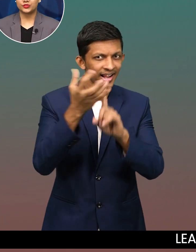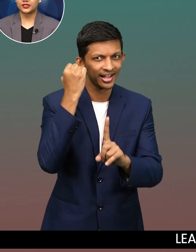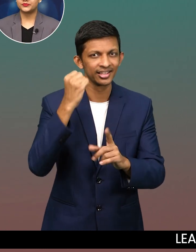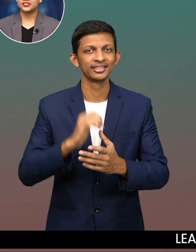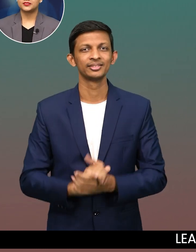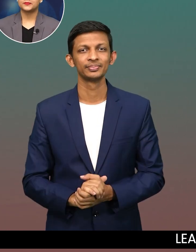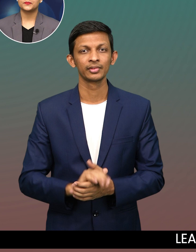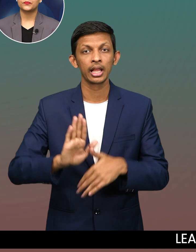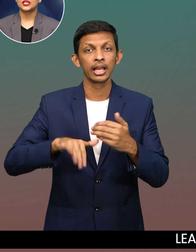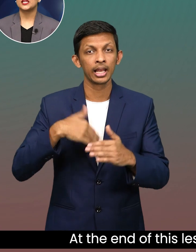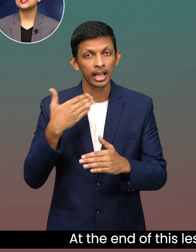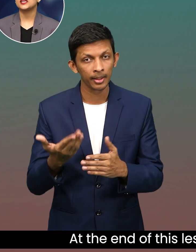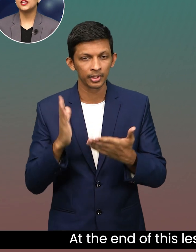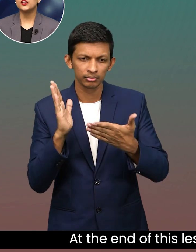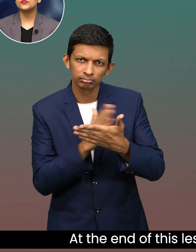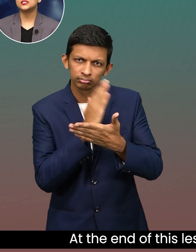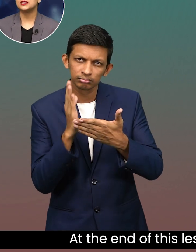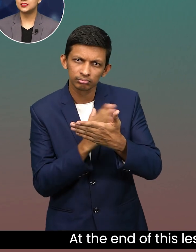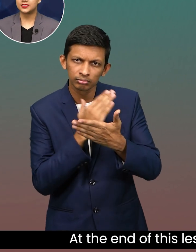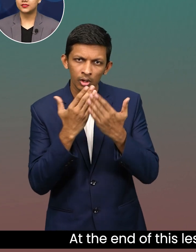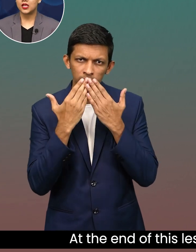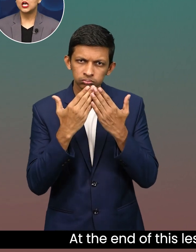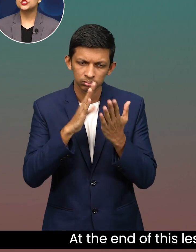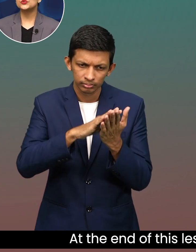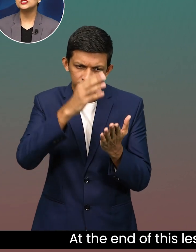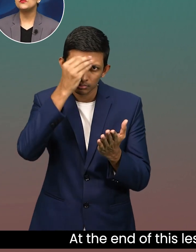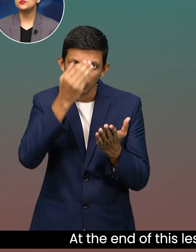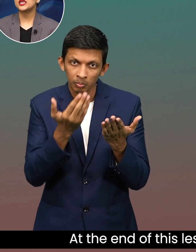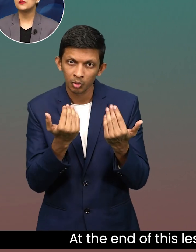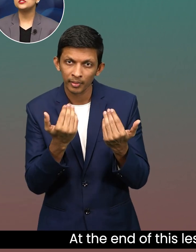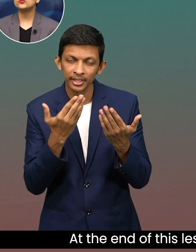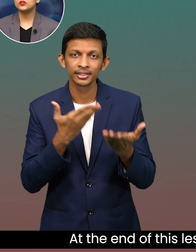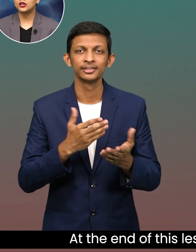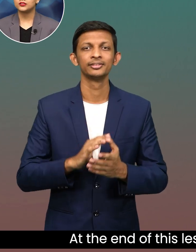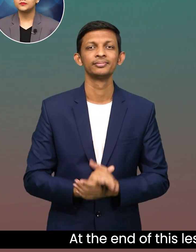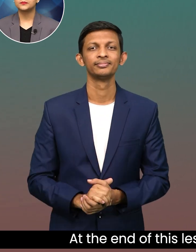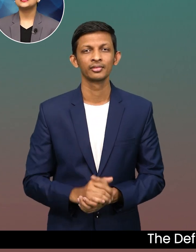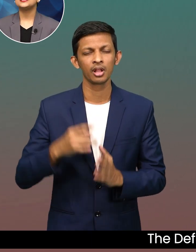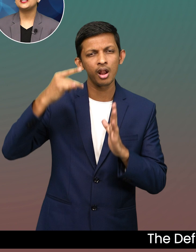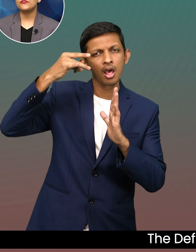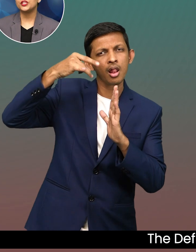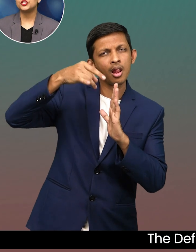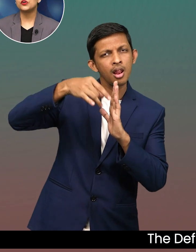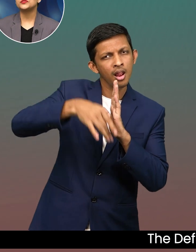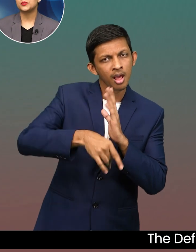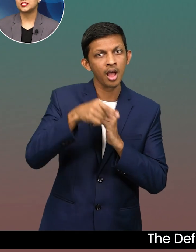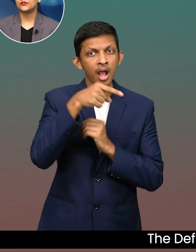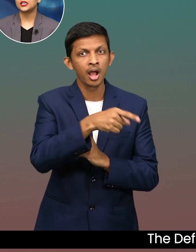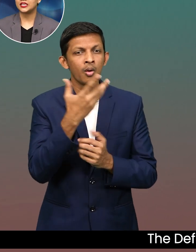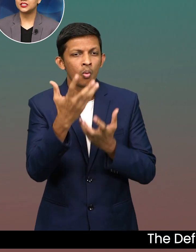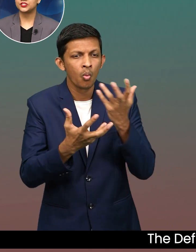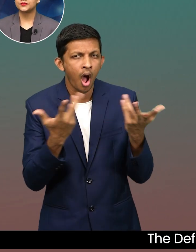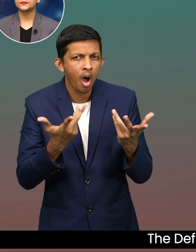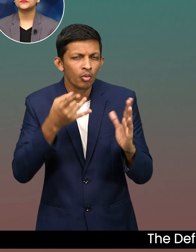Learning outcomes. At the end of this lesson, students will be able to learn the definition of